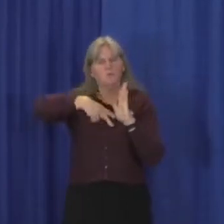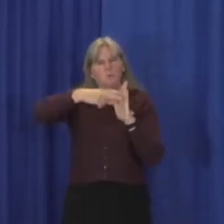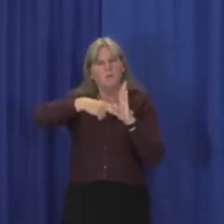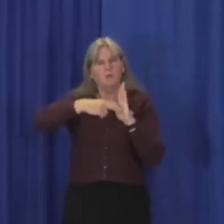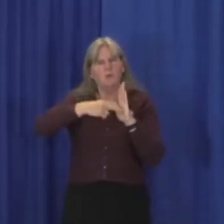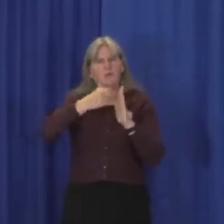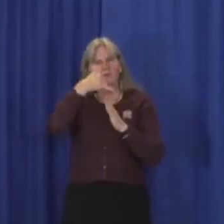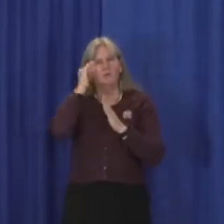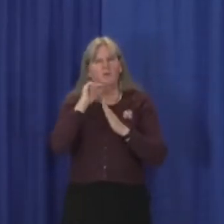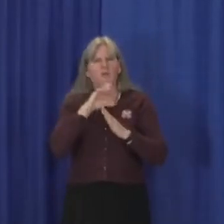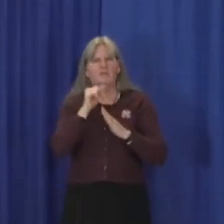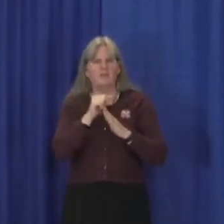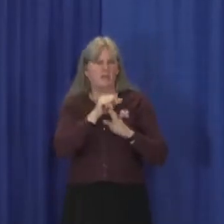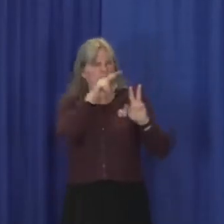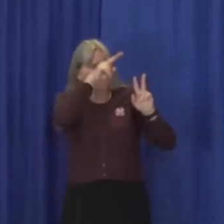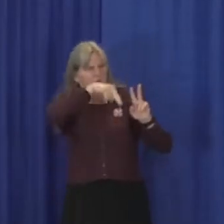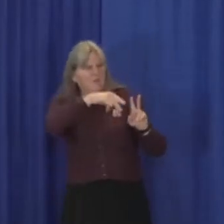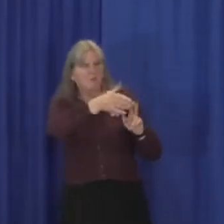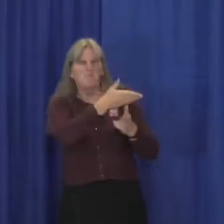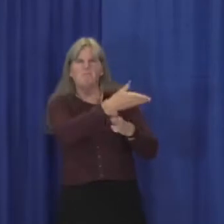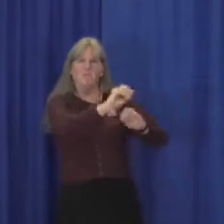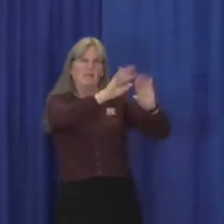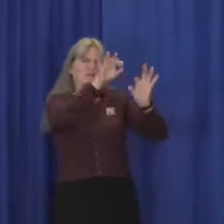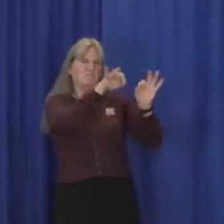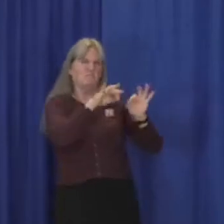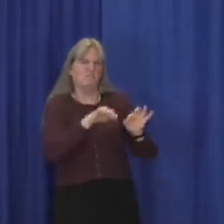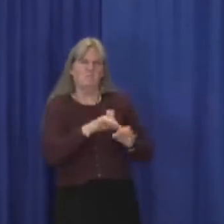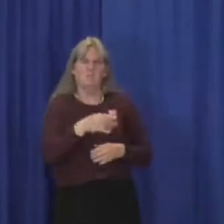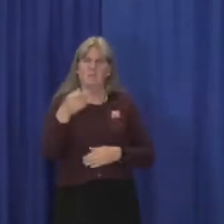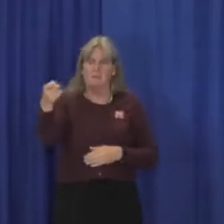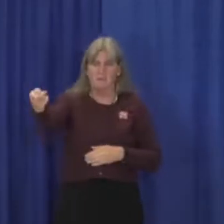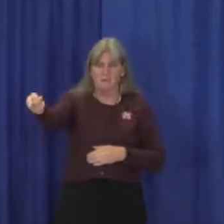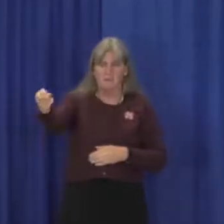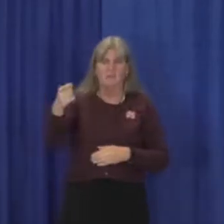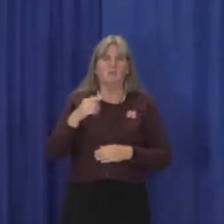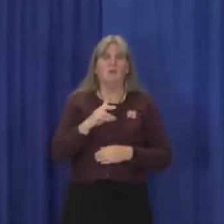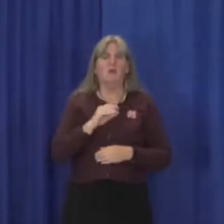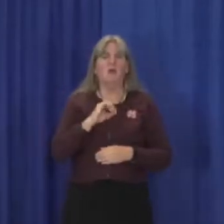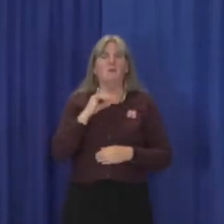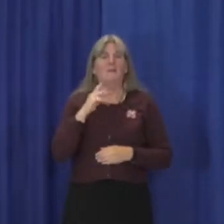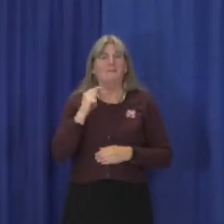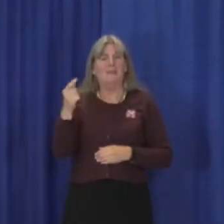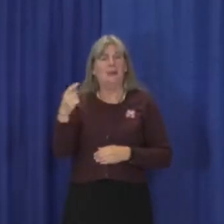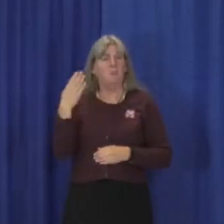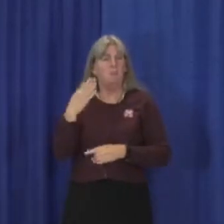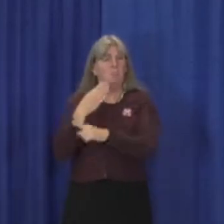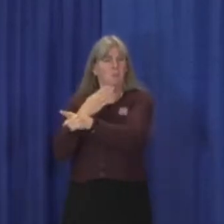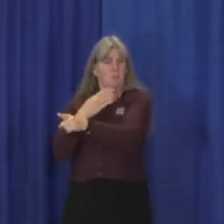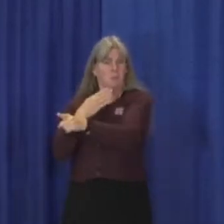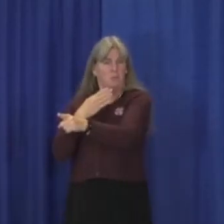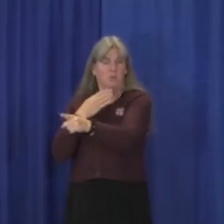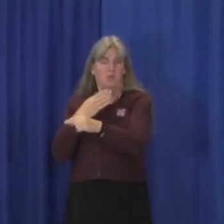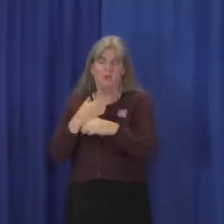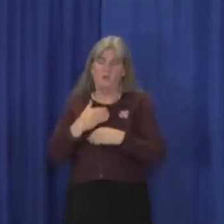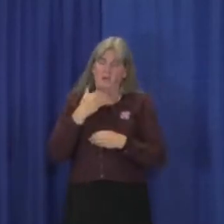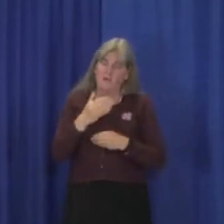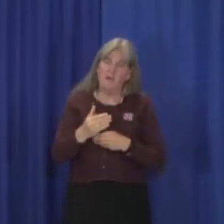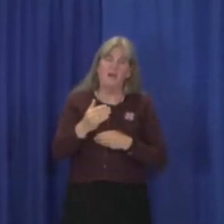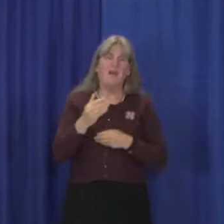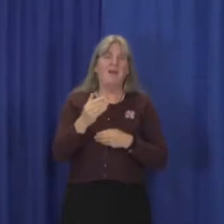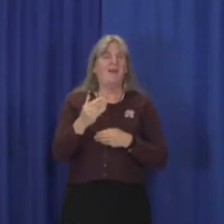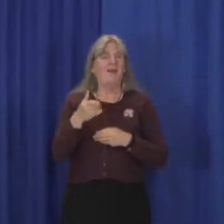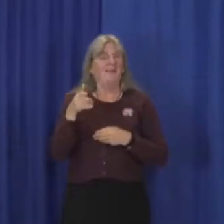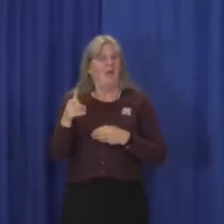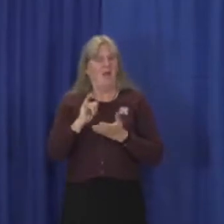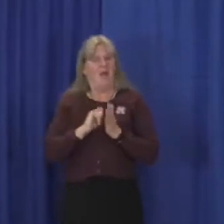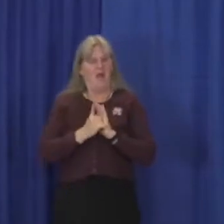at yukon.ca. Forging Ahead, document here, is the next step for